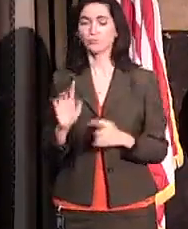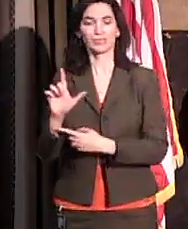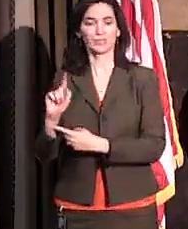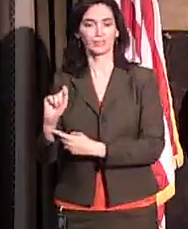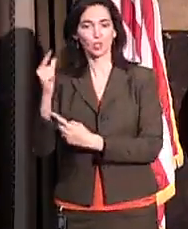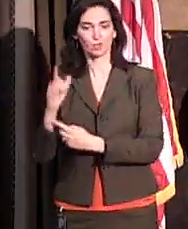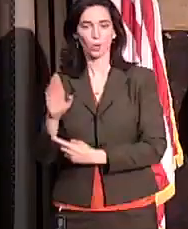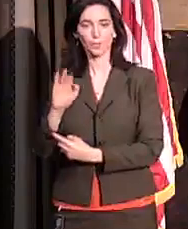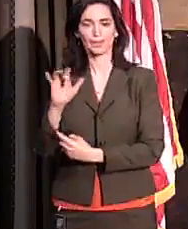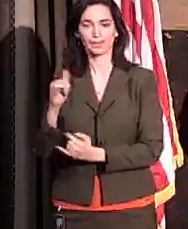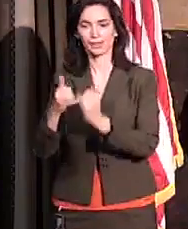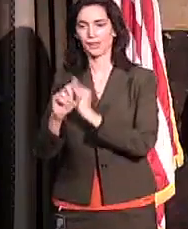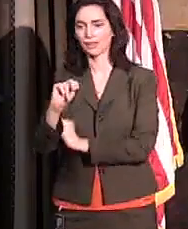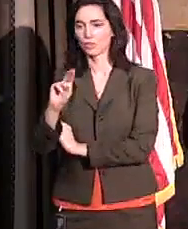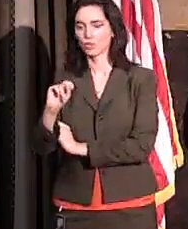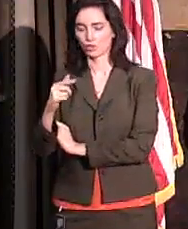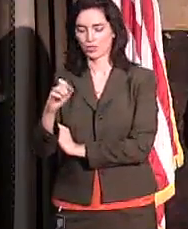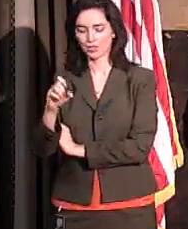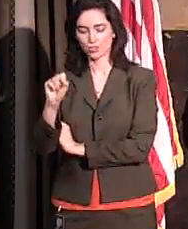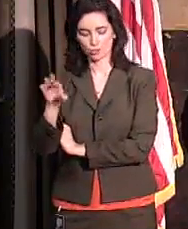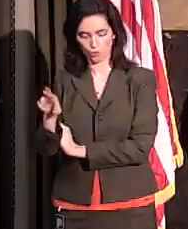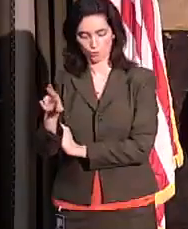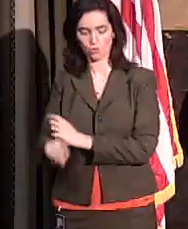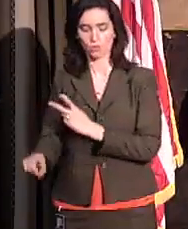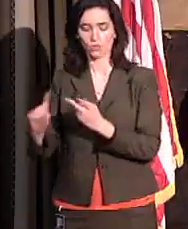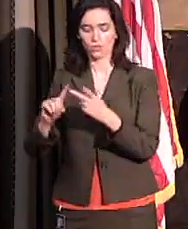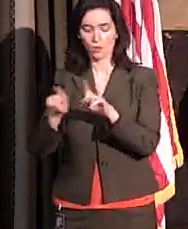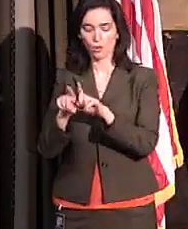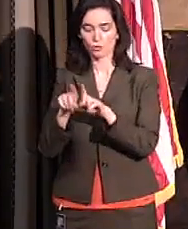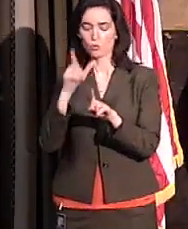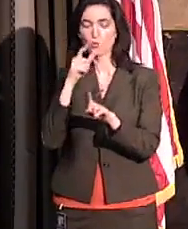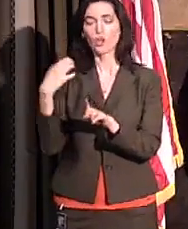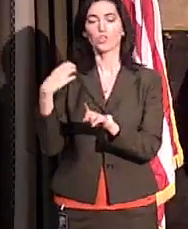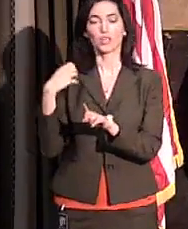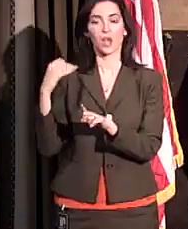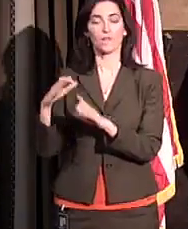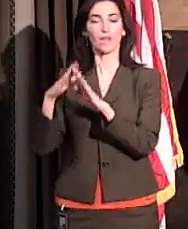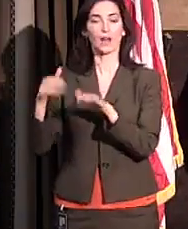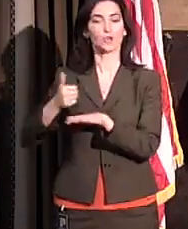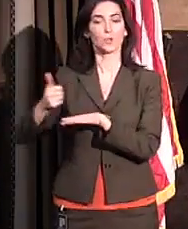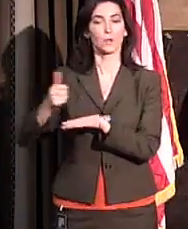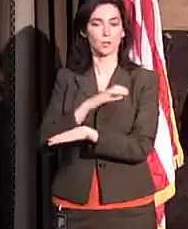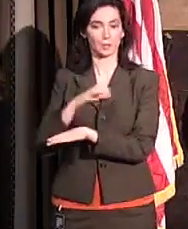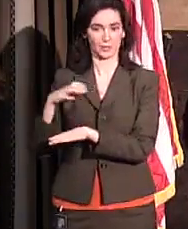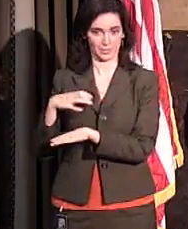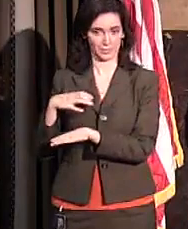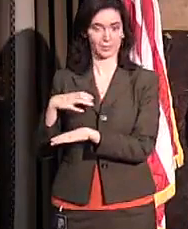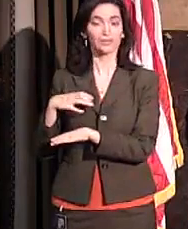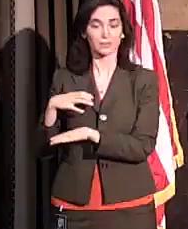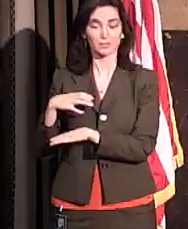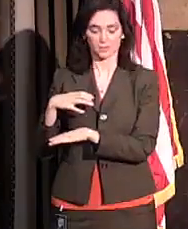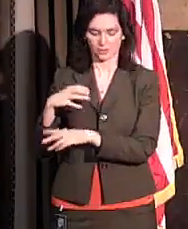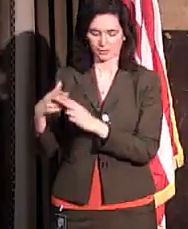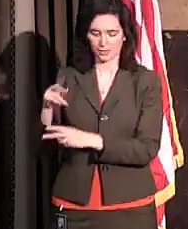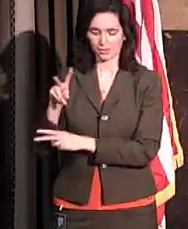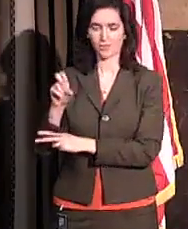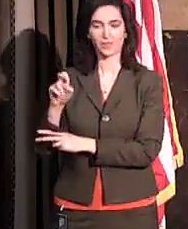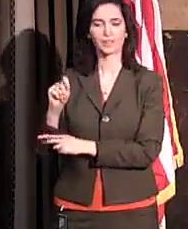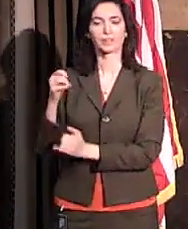Billy Nungesser. Also with us, we have the Chair of the House Transportation Committee, Vincent